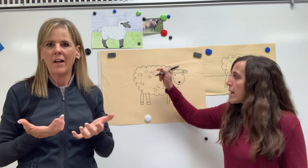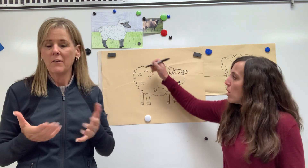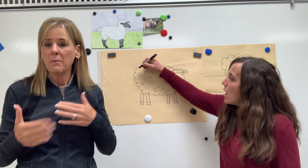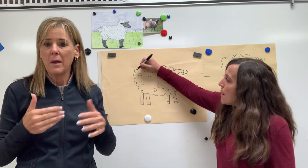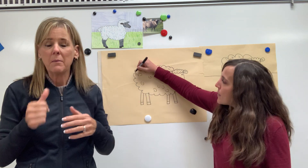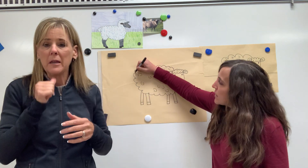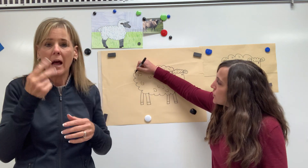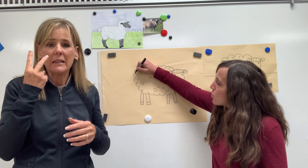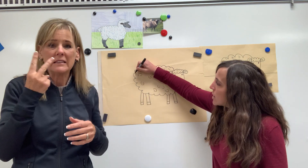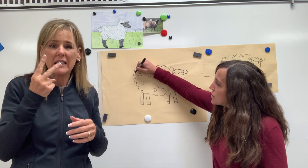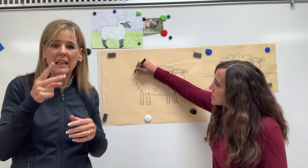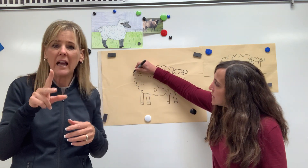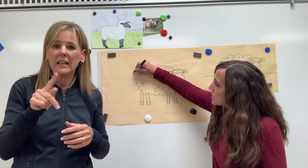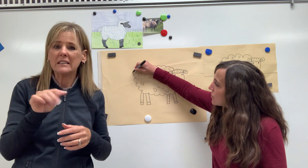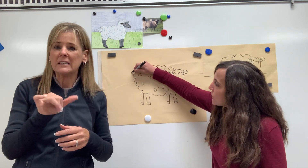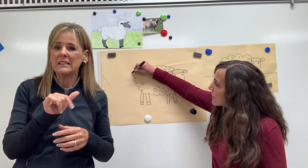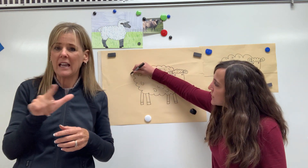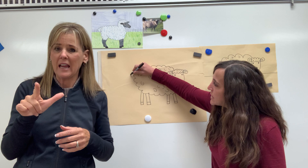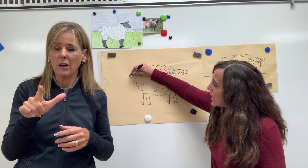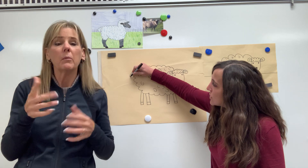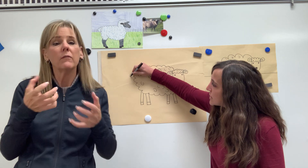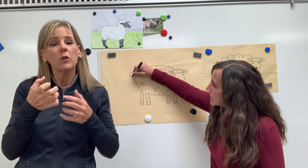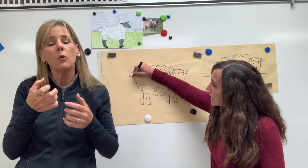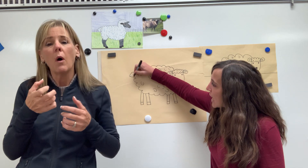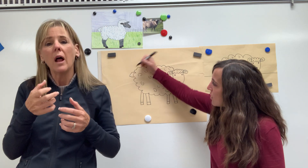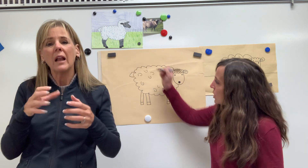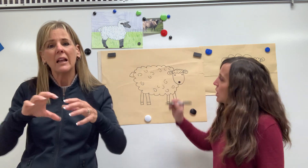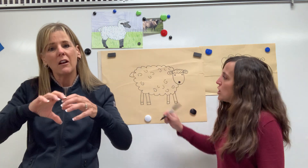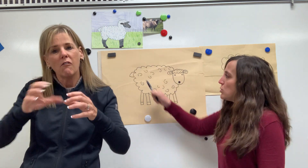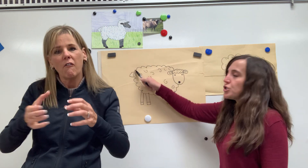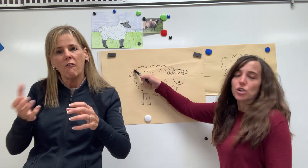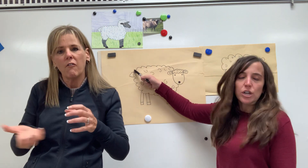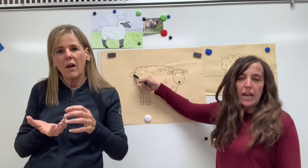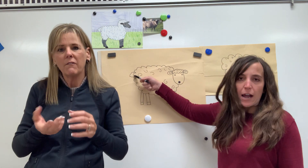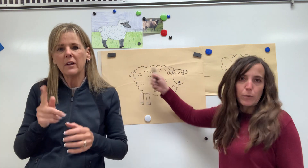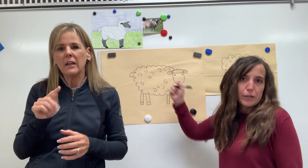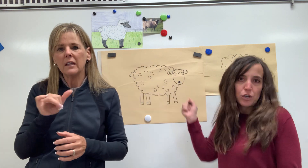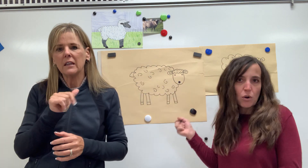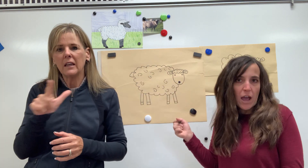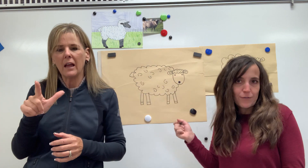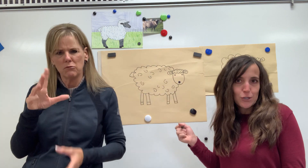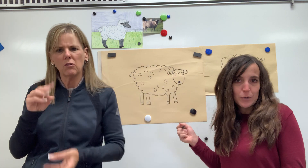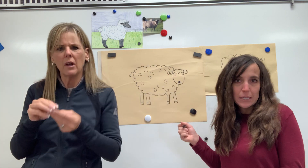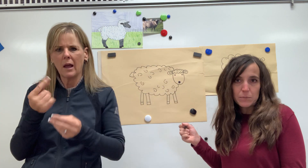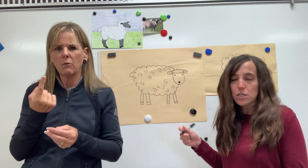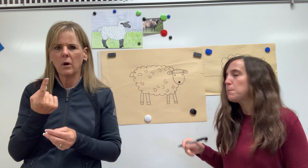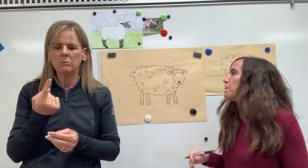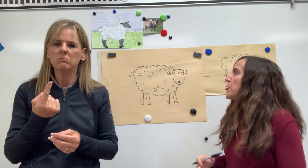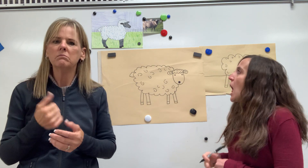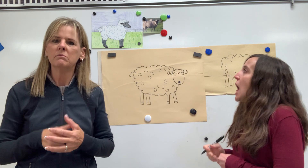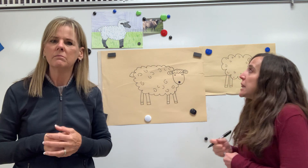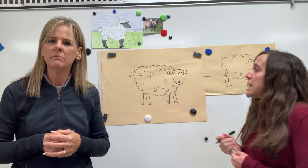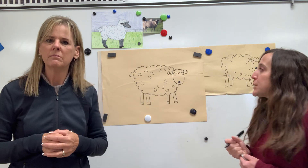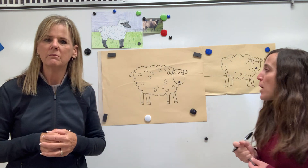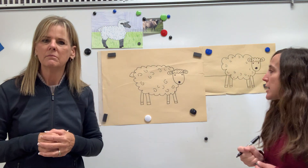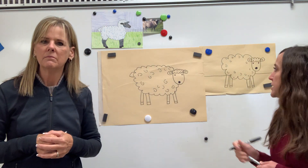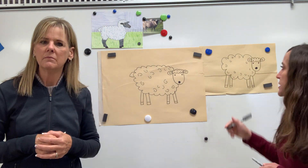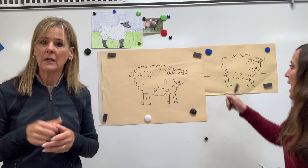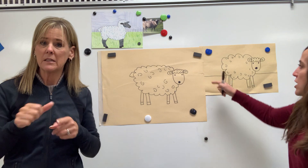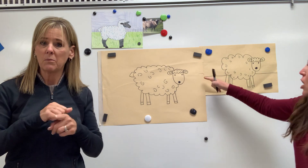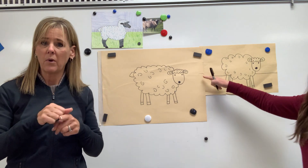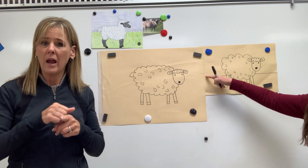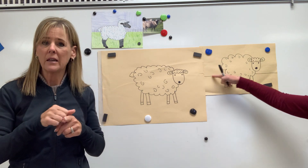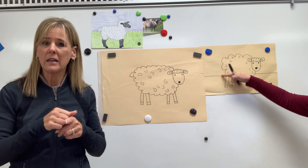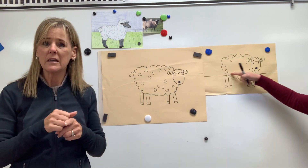see a tail. But if you wanted just a little fluffy tail sticking out, you sure could add one. You don't have to, it's up to you. Let's